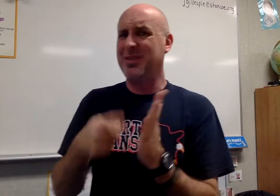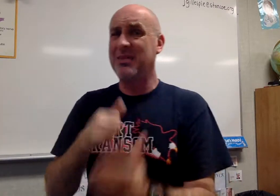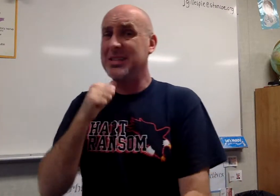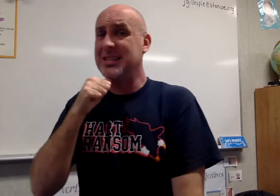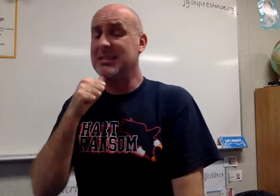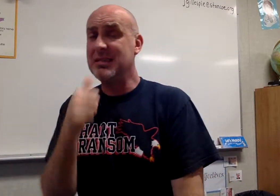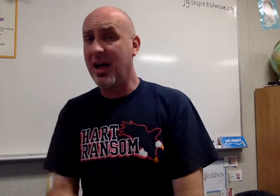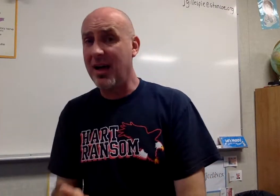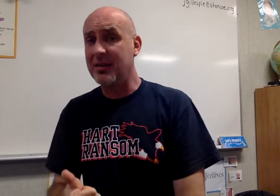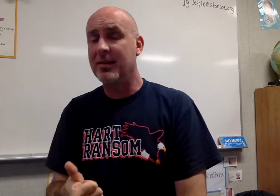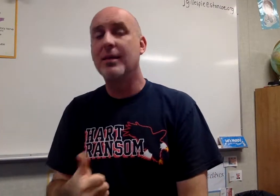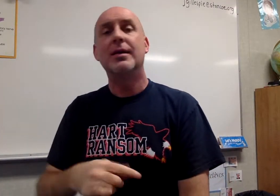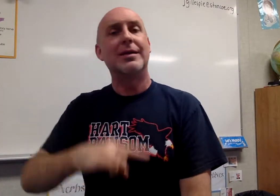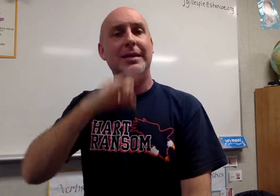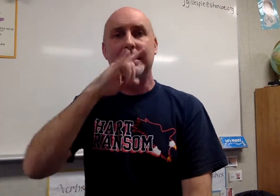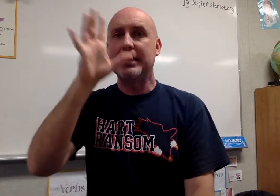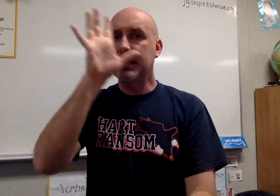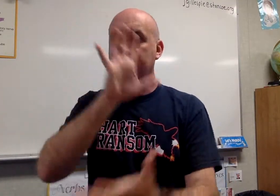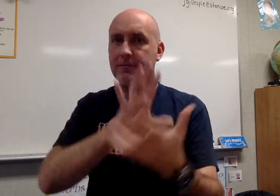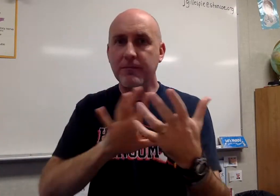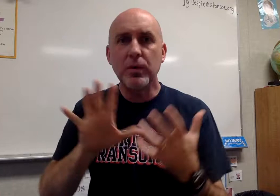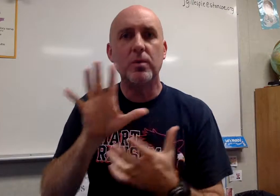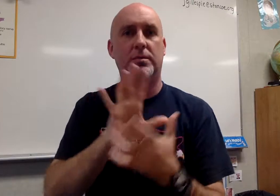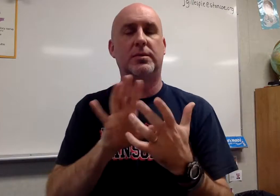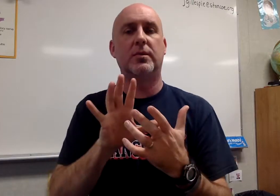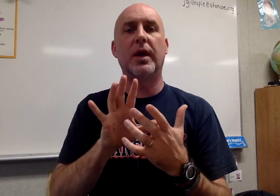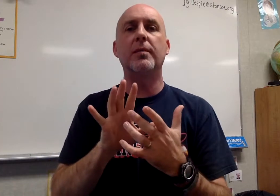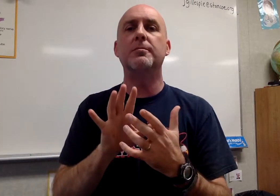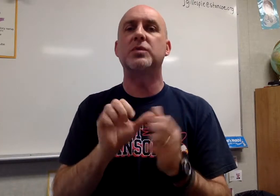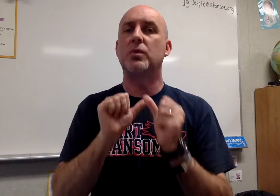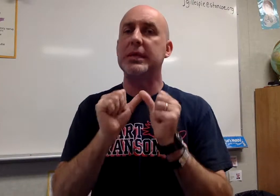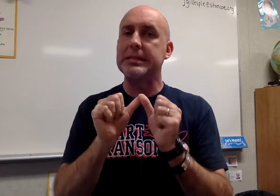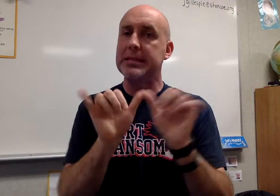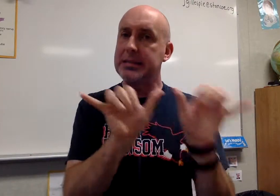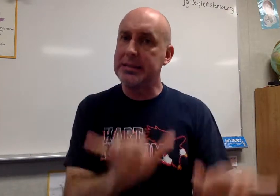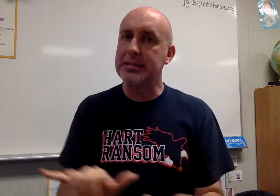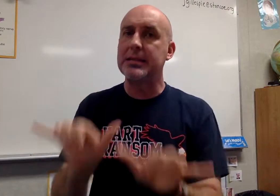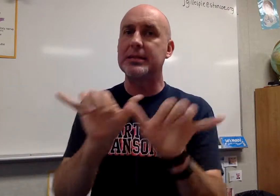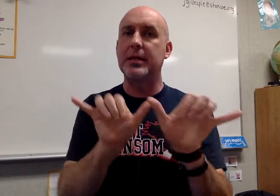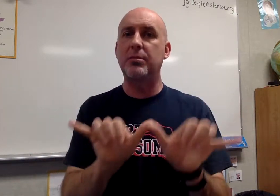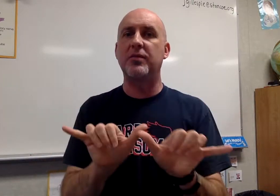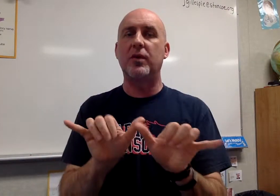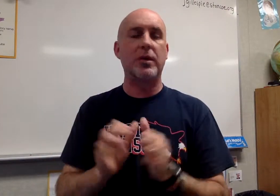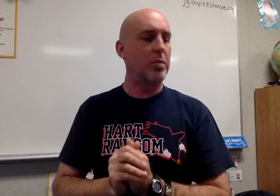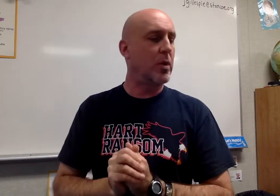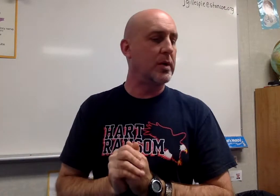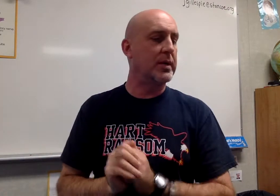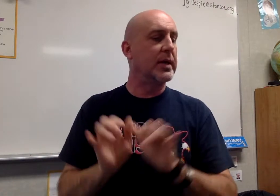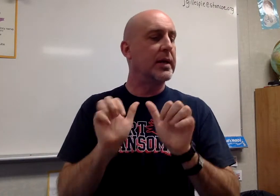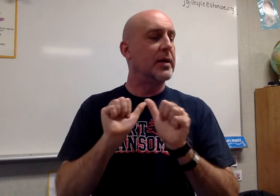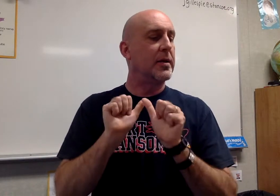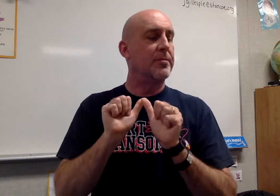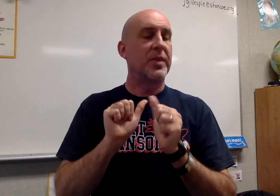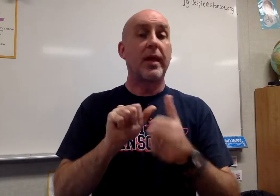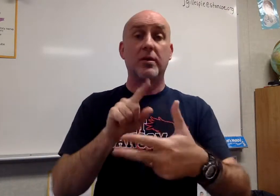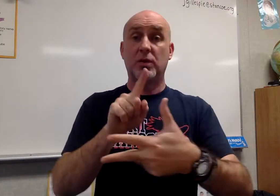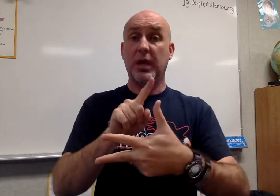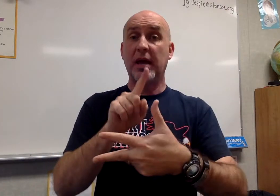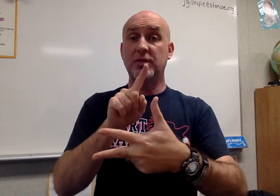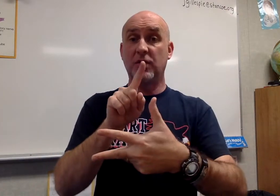sometimes it's not, kids get confused, okay? So consistency is going to be very important. So we have so